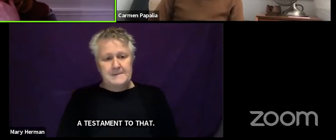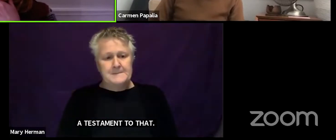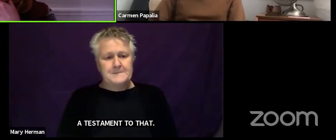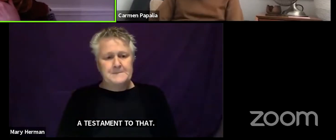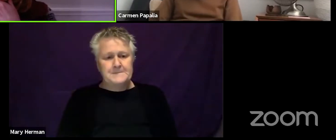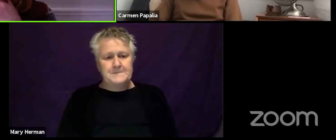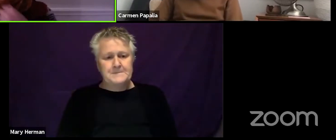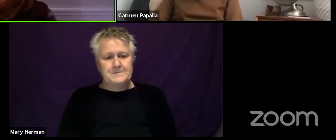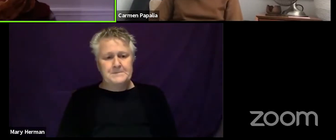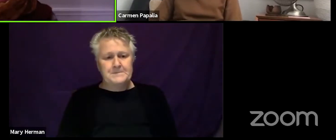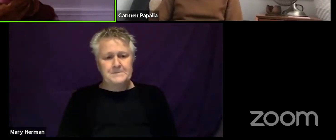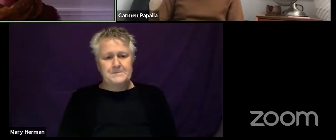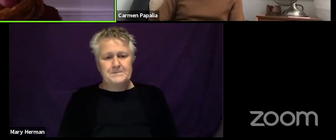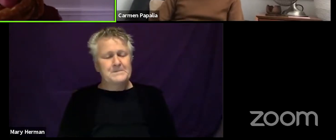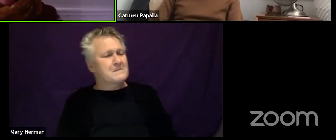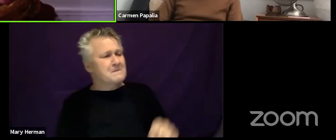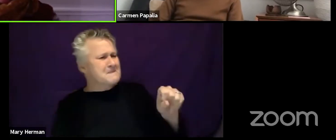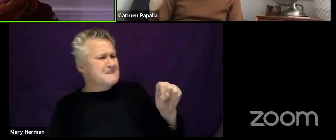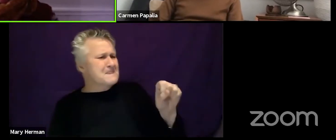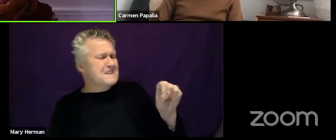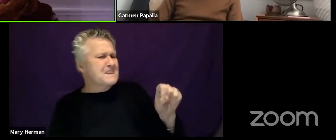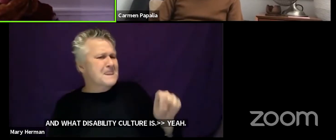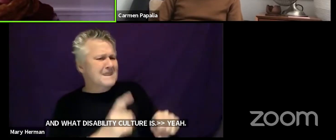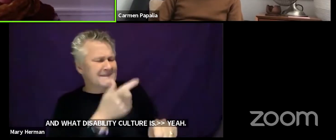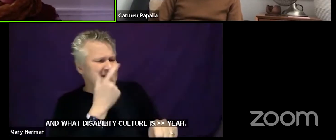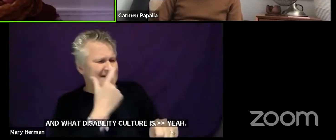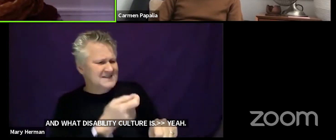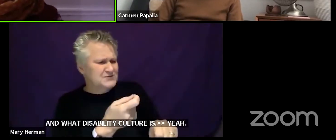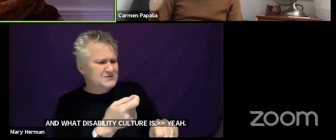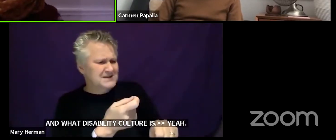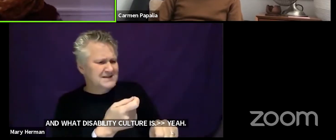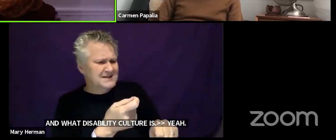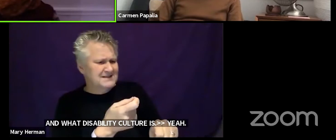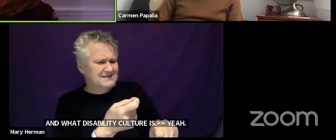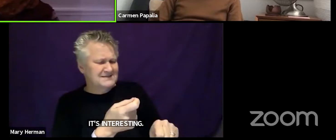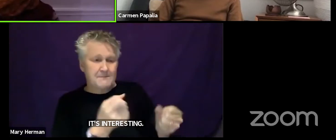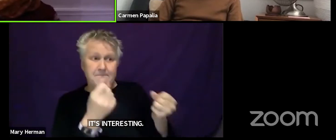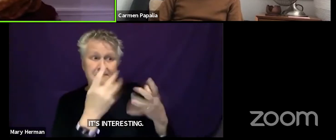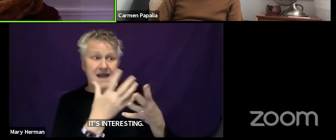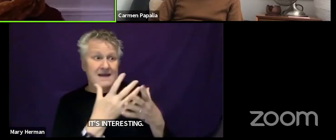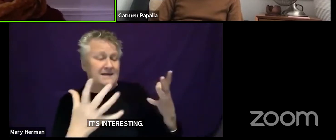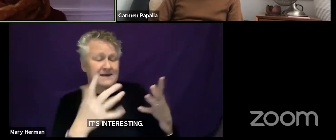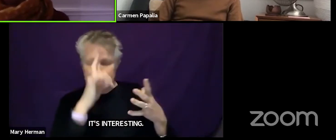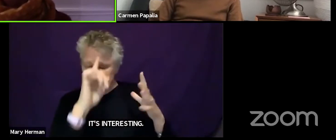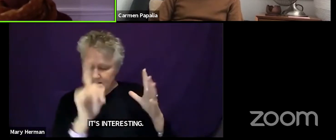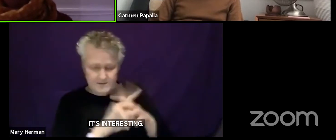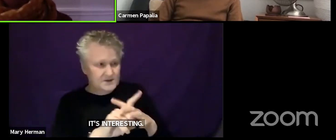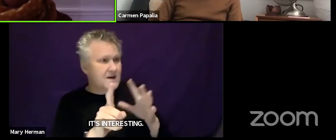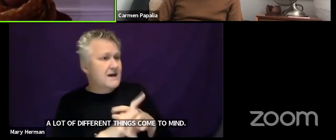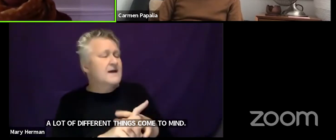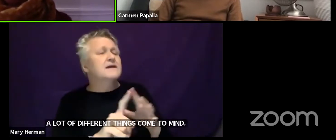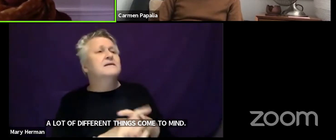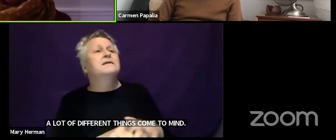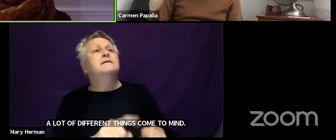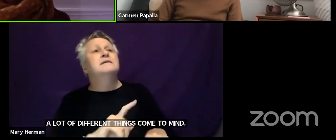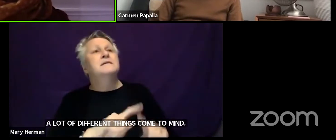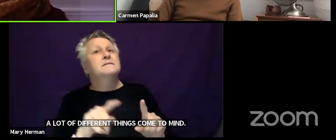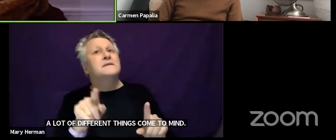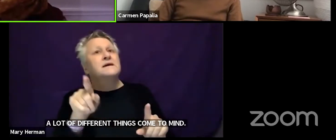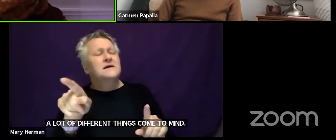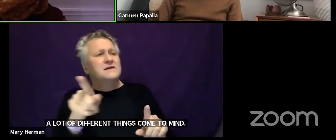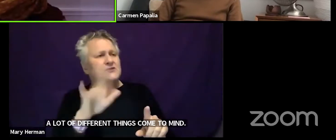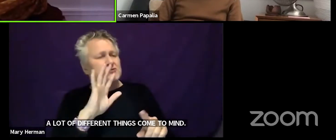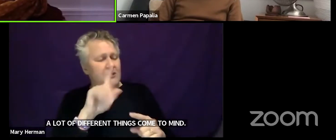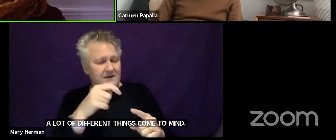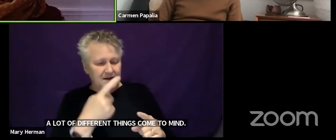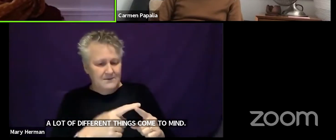Yeah, it's interesting. A lot of different things come to mind, but you're talking about, all these